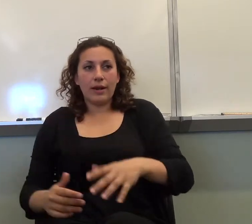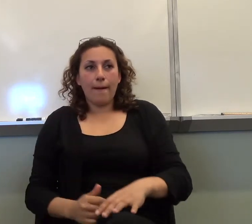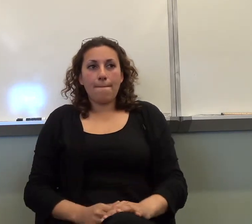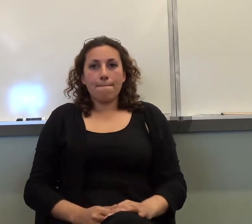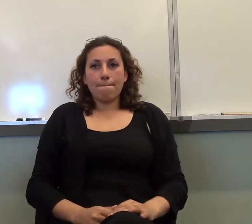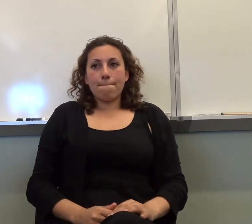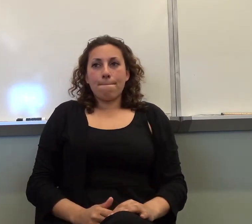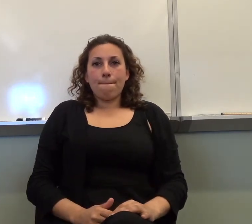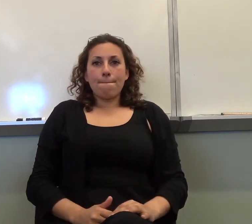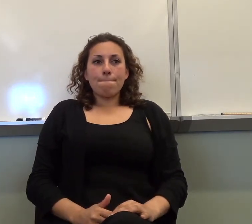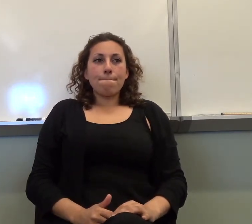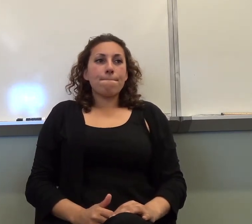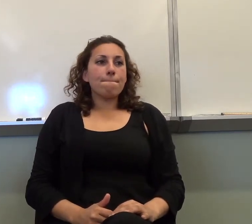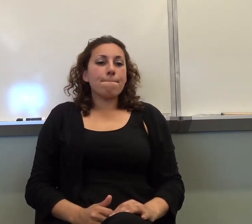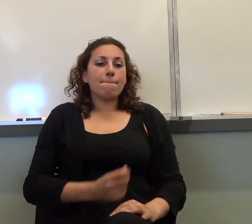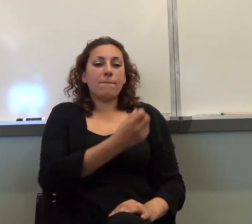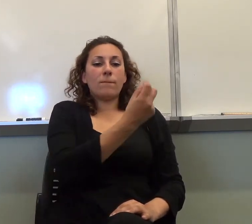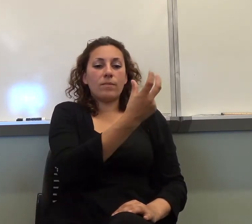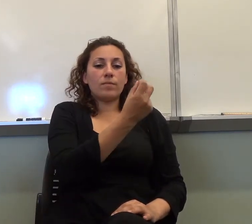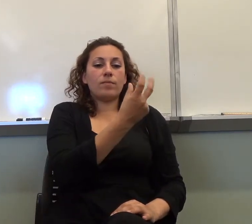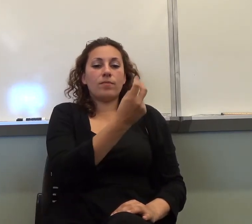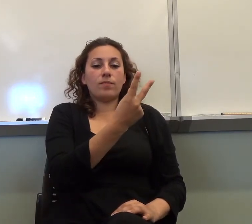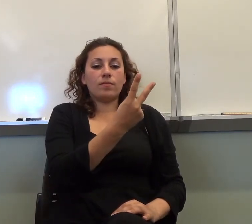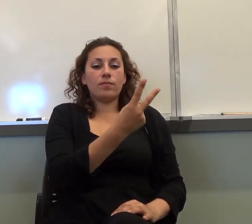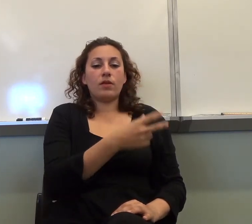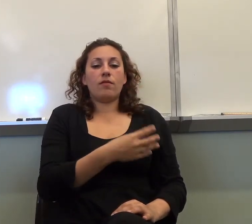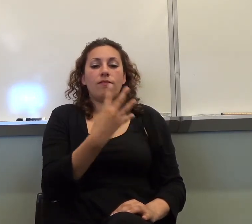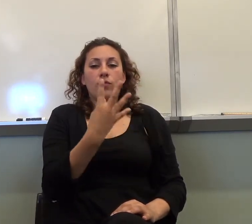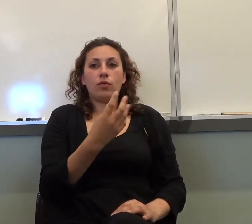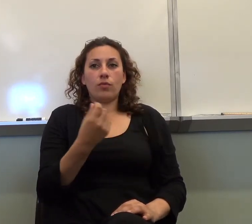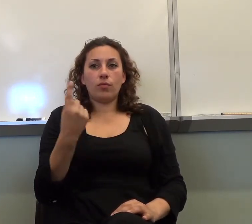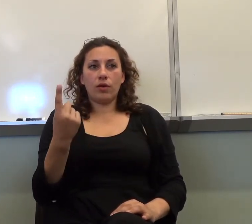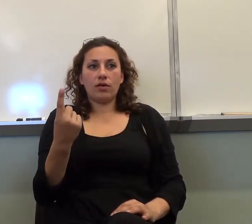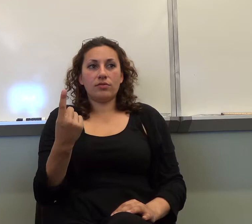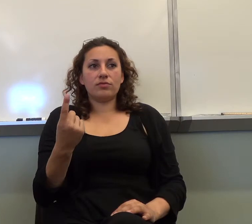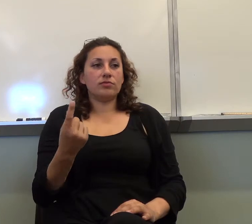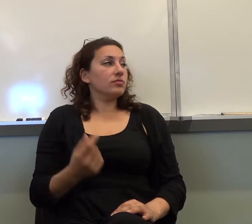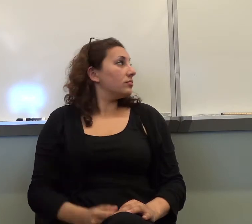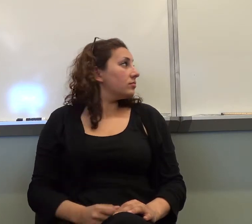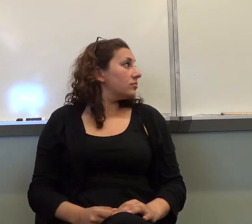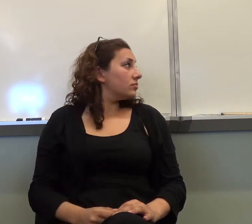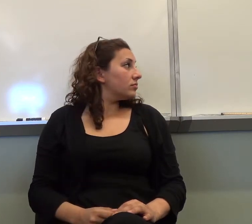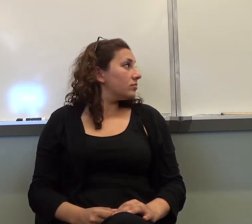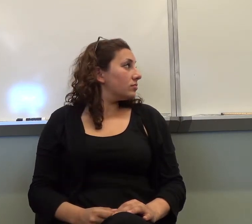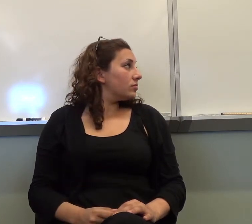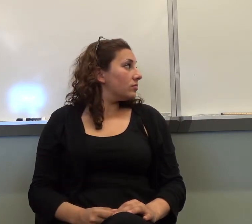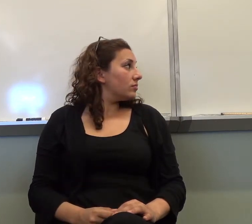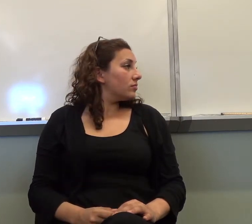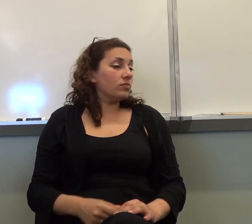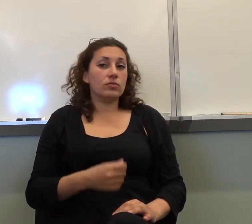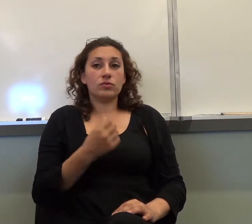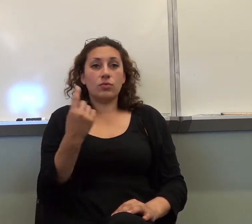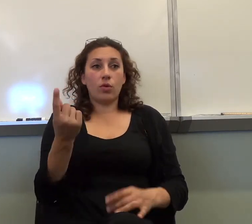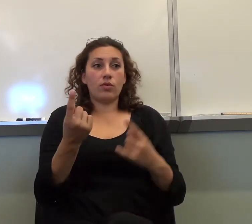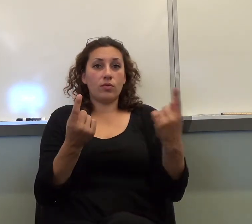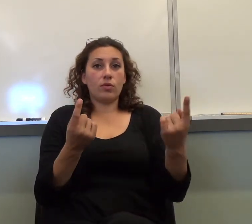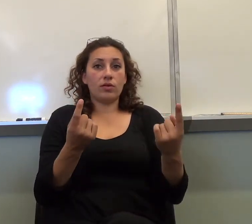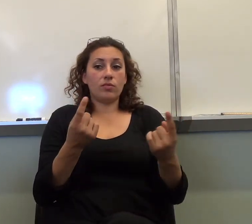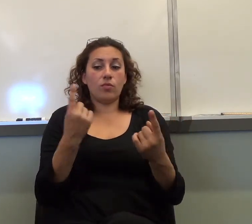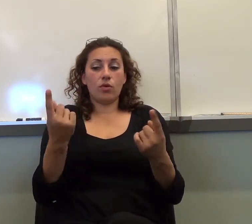12, 4, 1. Now, 1 to the right, 1 to the right, 1,